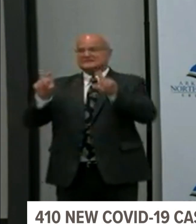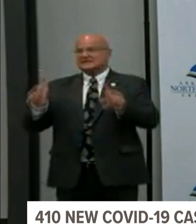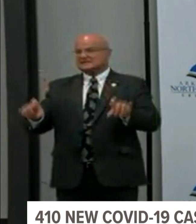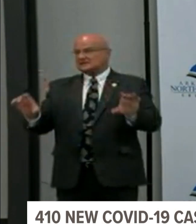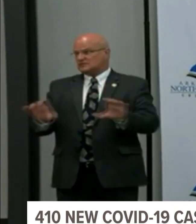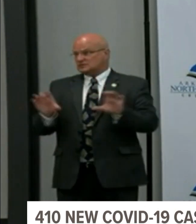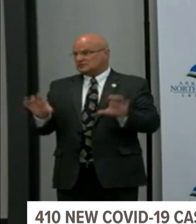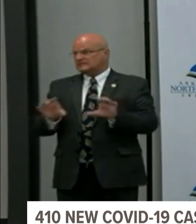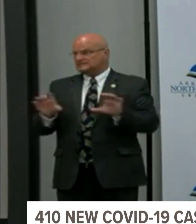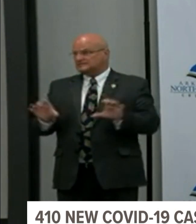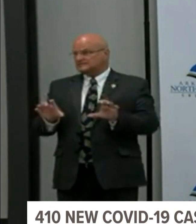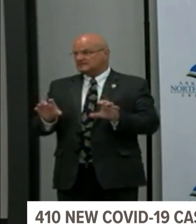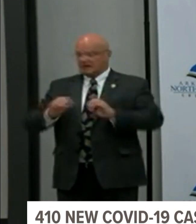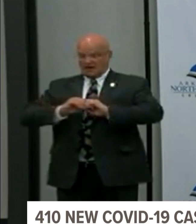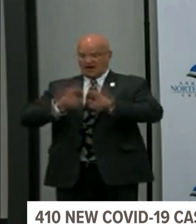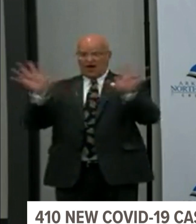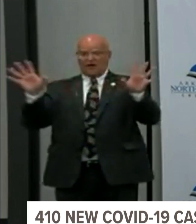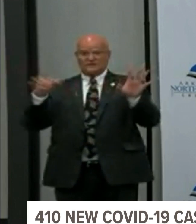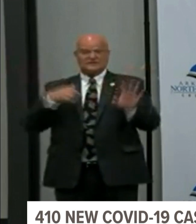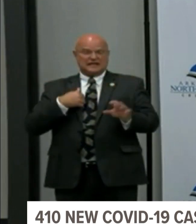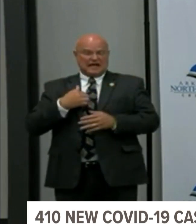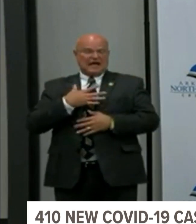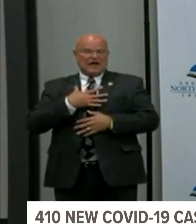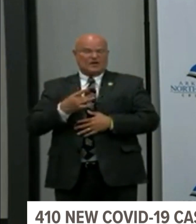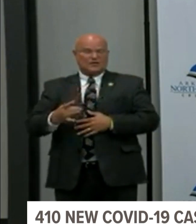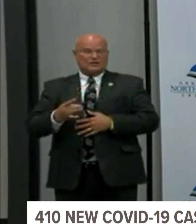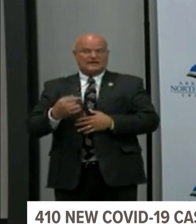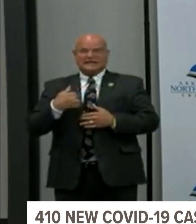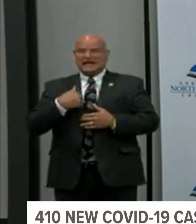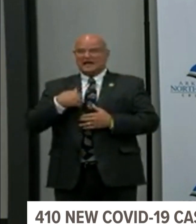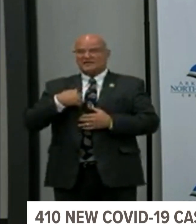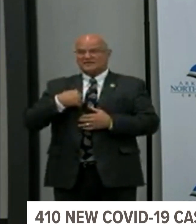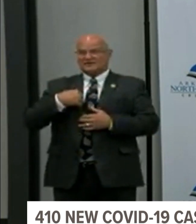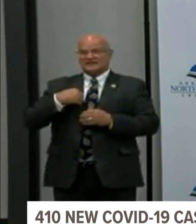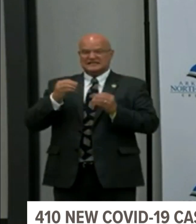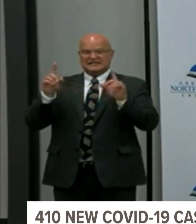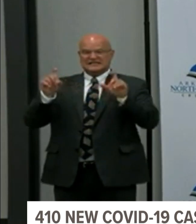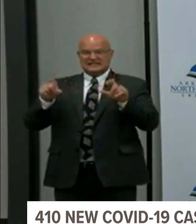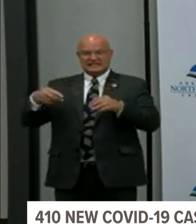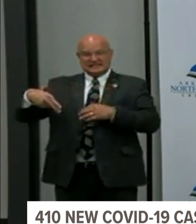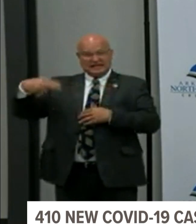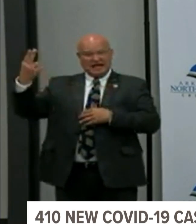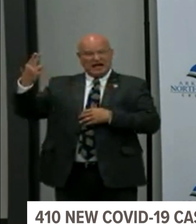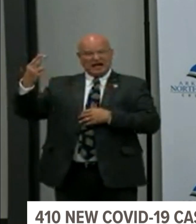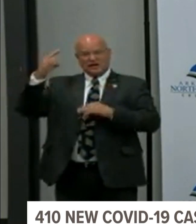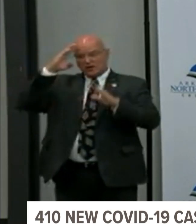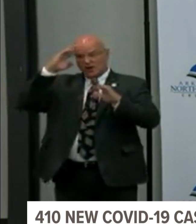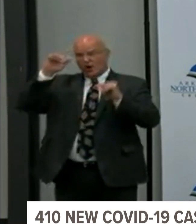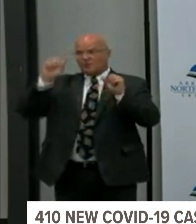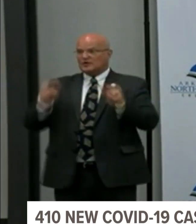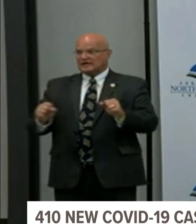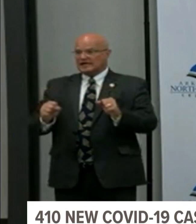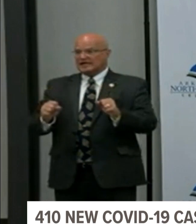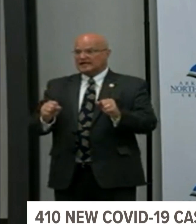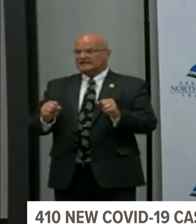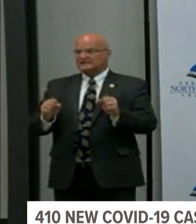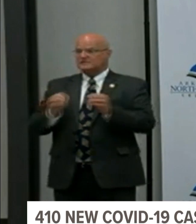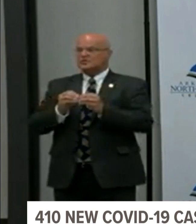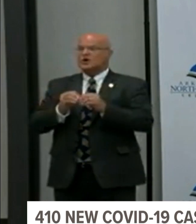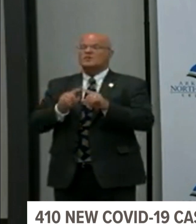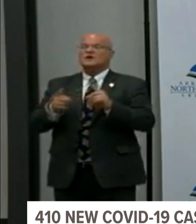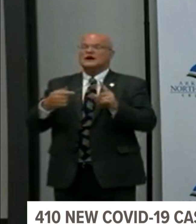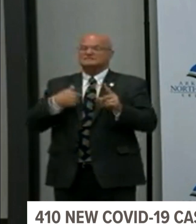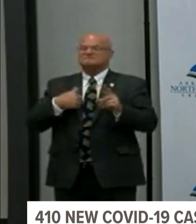that we're doing. Obviously, I would like to get it a little bit higher than that, and we hope that we can get there. But